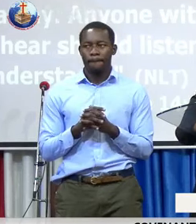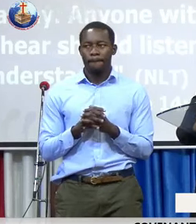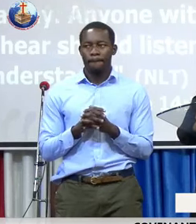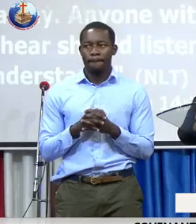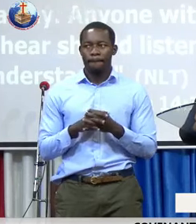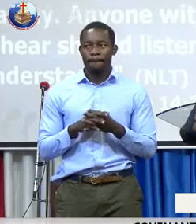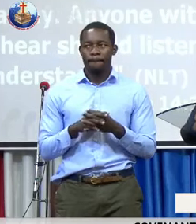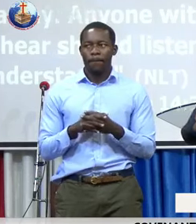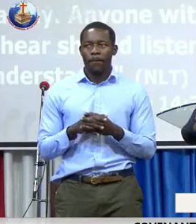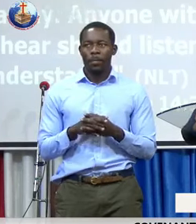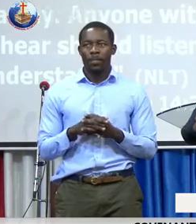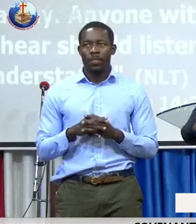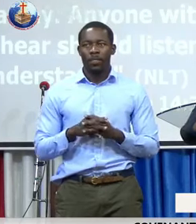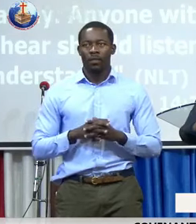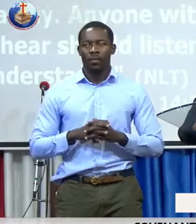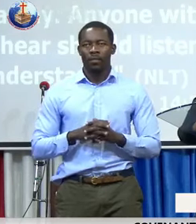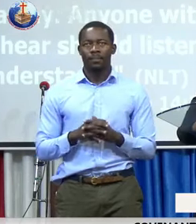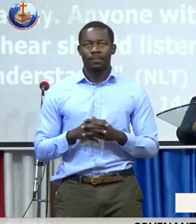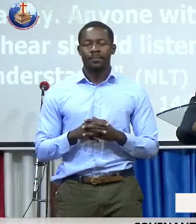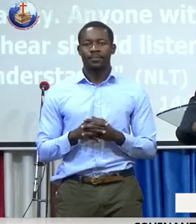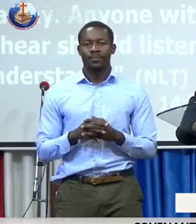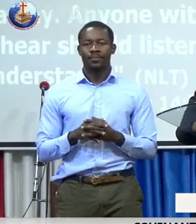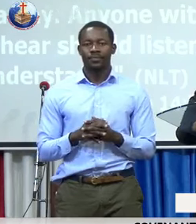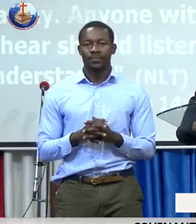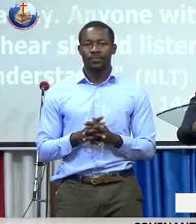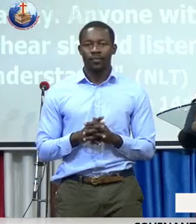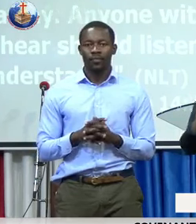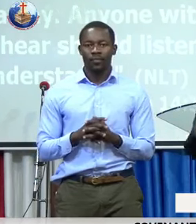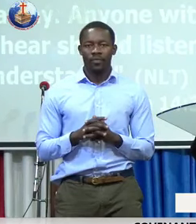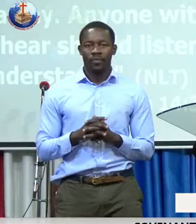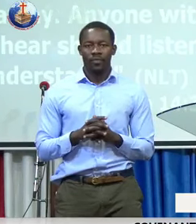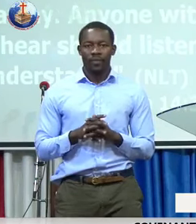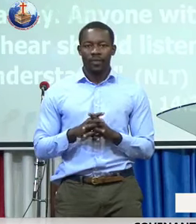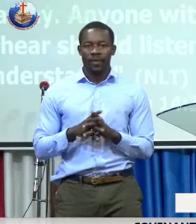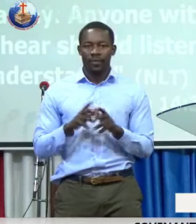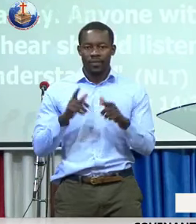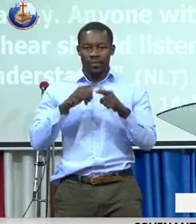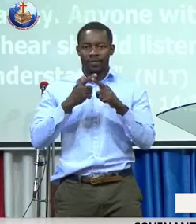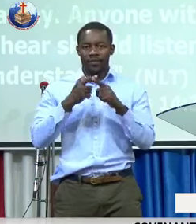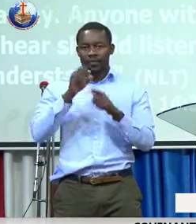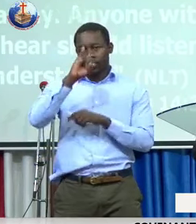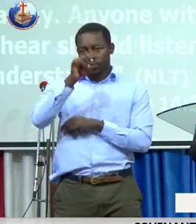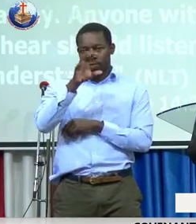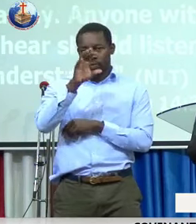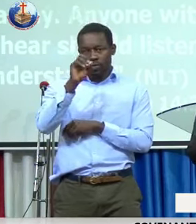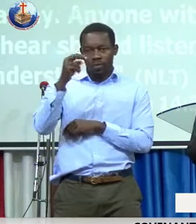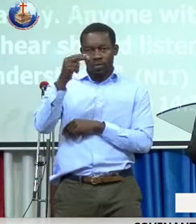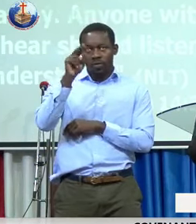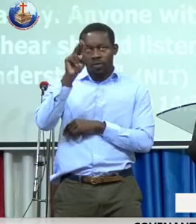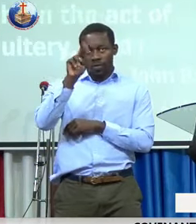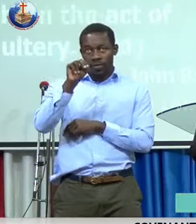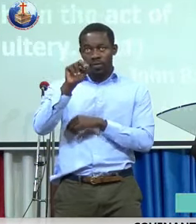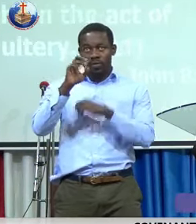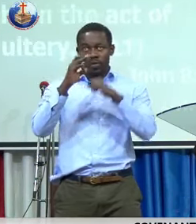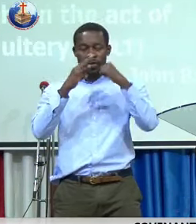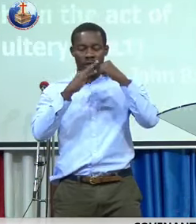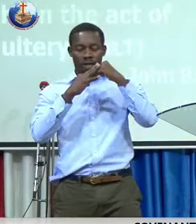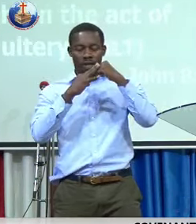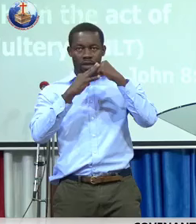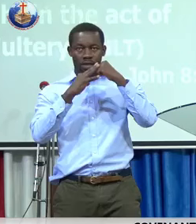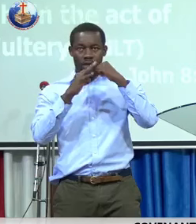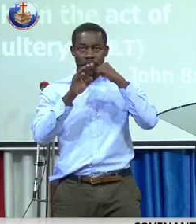masikio ya kusikilia na asikie. Finally, John 8:4. Mwisho